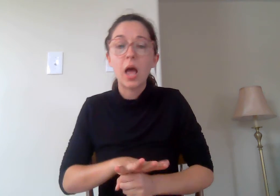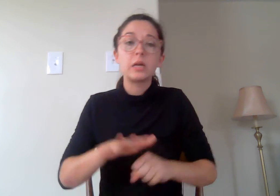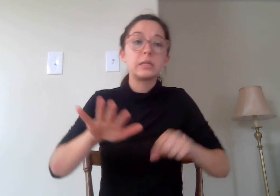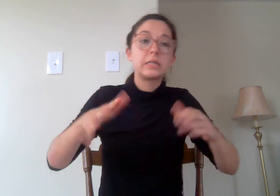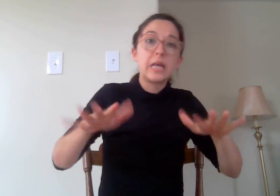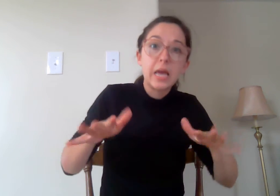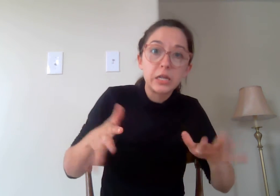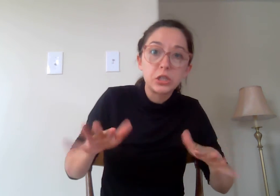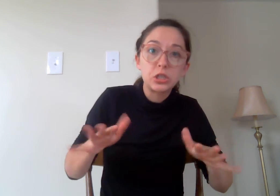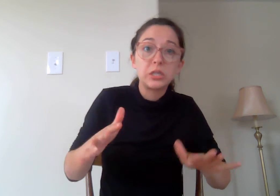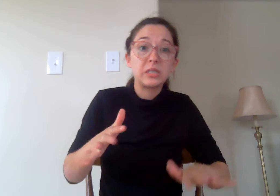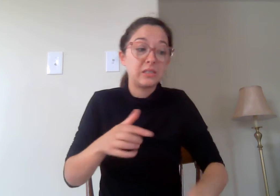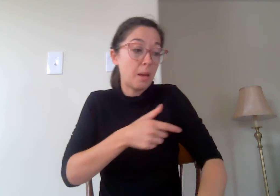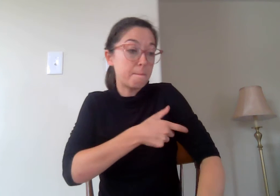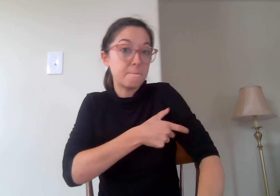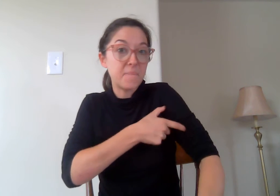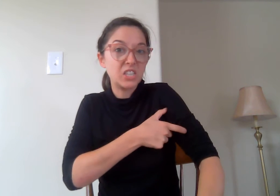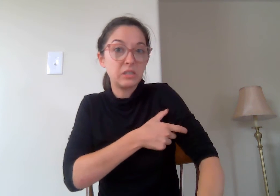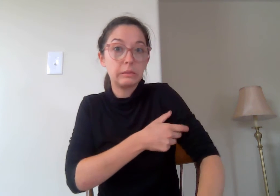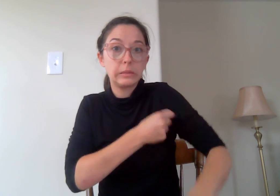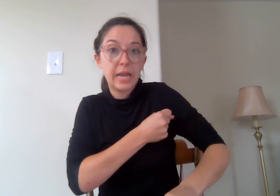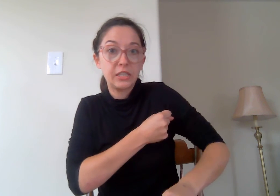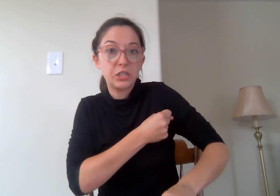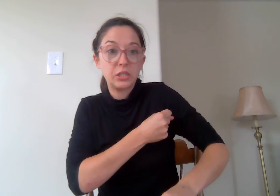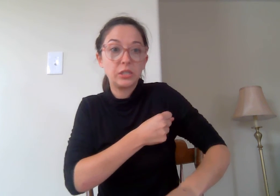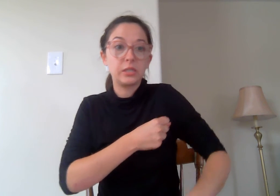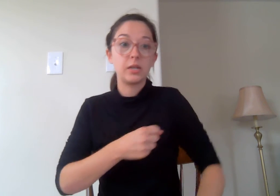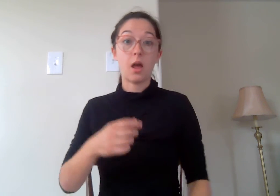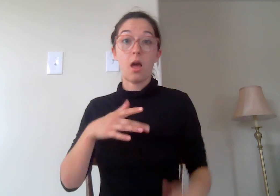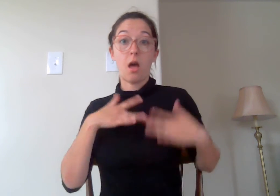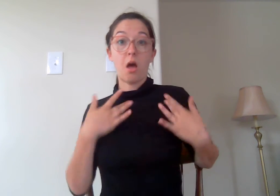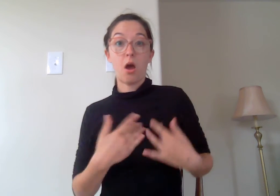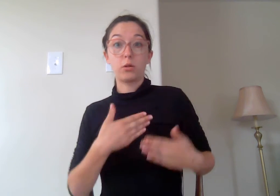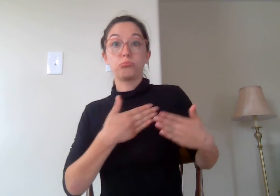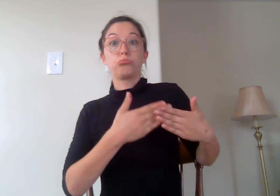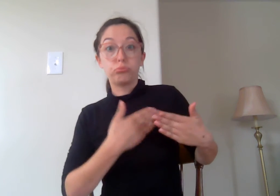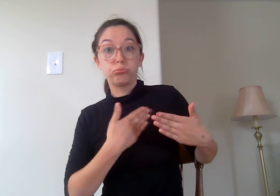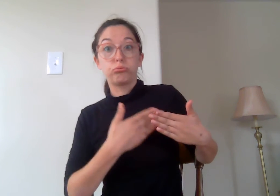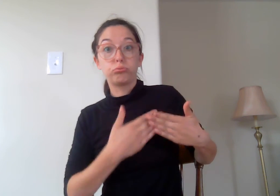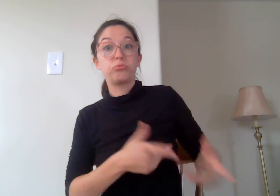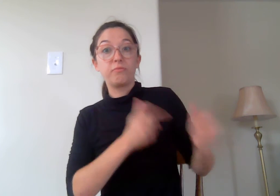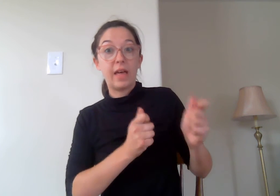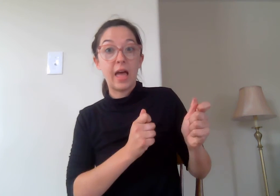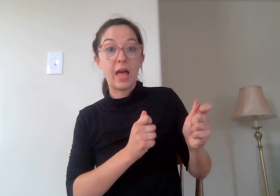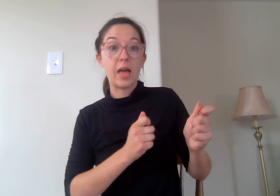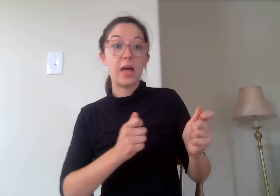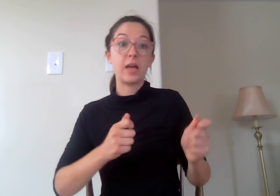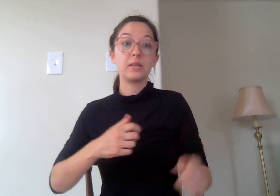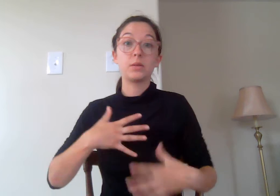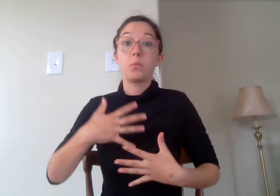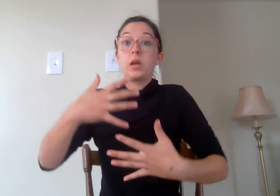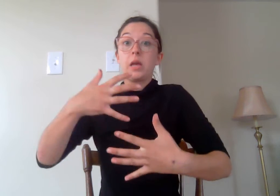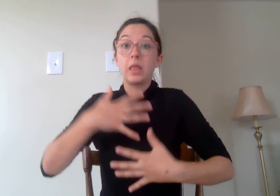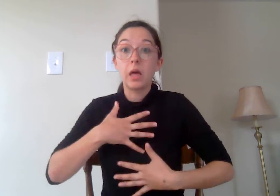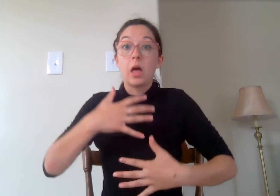muscle tension, sweating, heart rate increases, breathing increases. People will call that anxiety. Some will label that